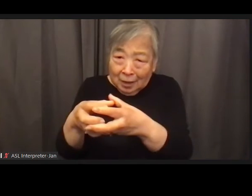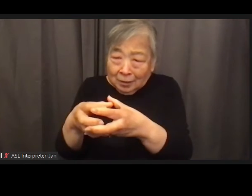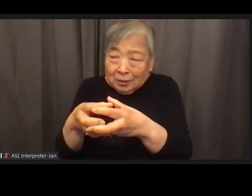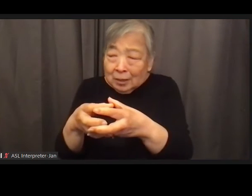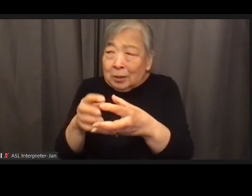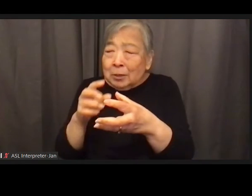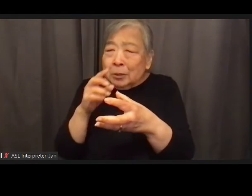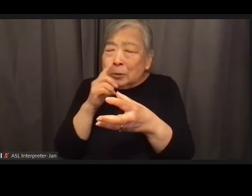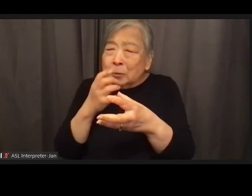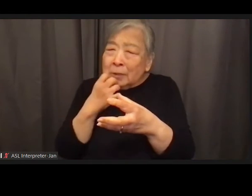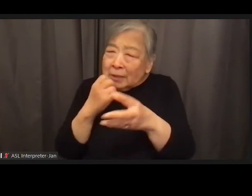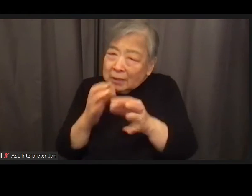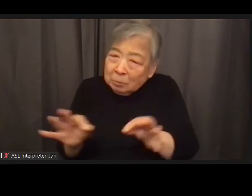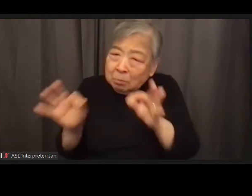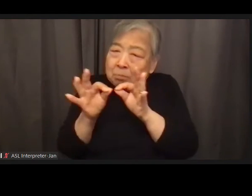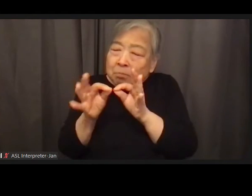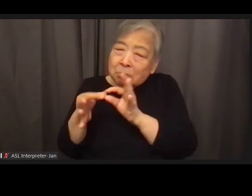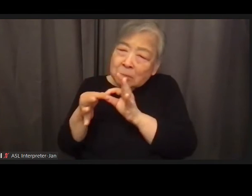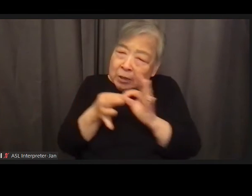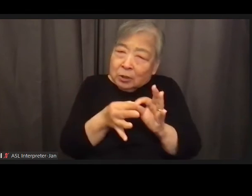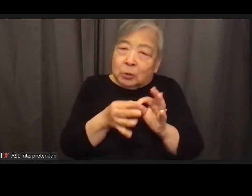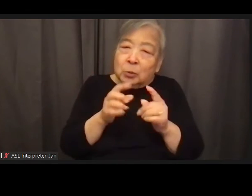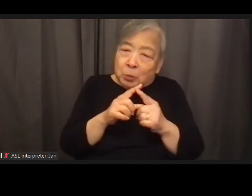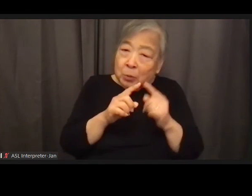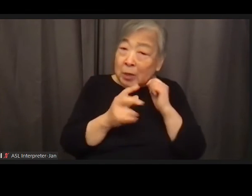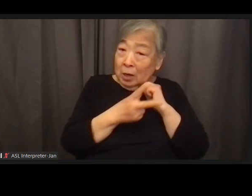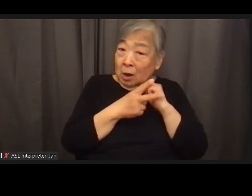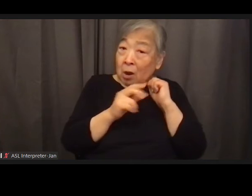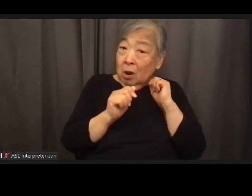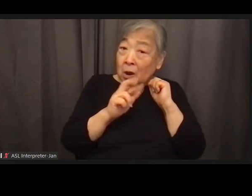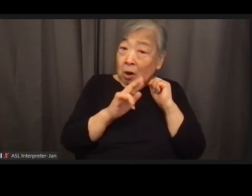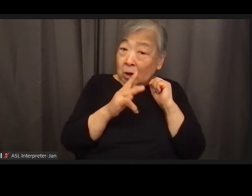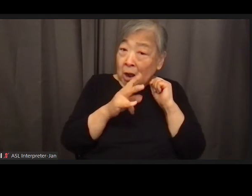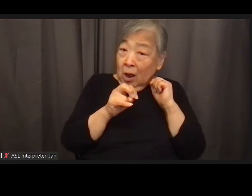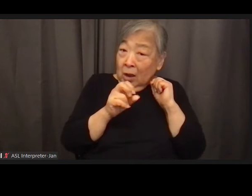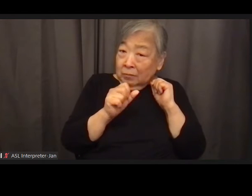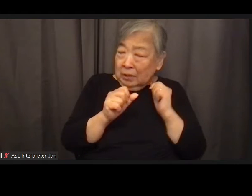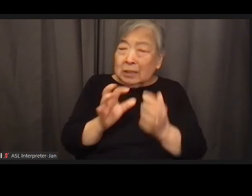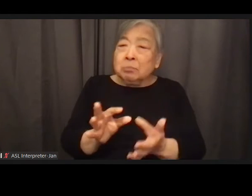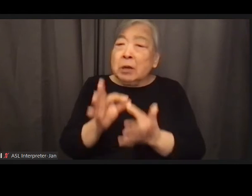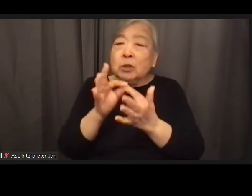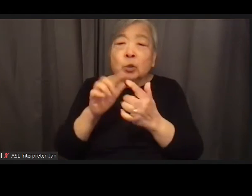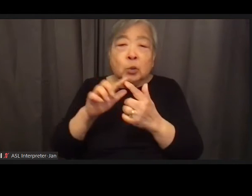Film Archives and to the Smithsonian and the Smithsonian's goal, which is,